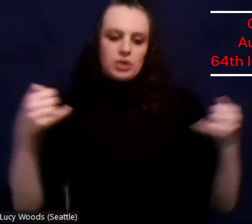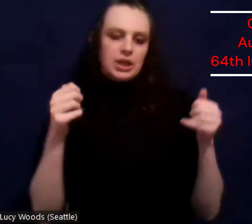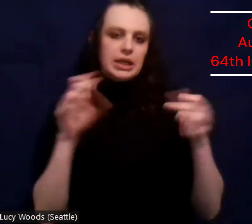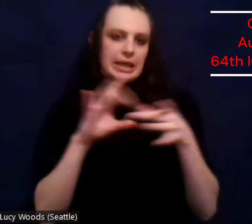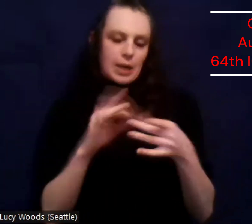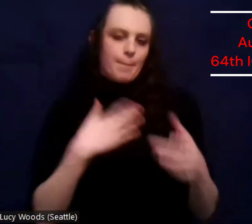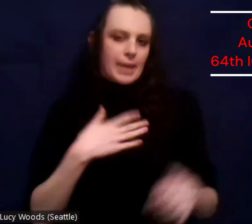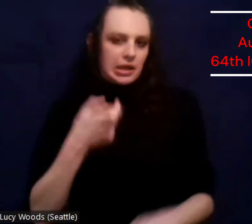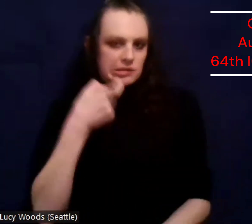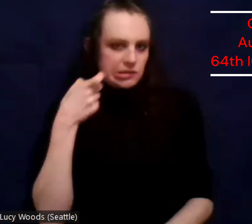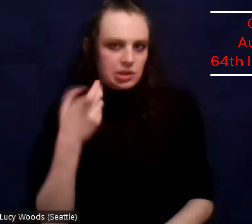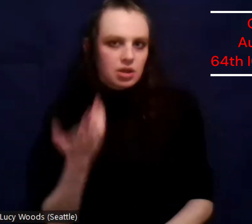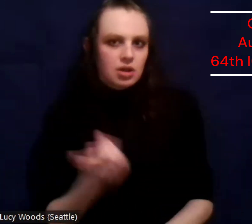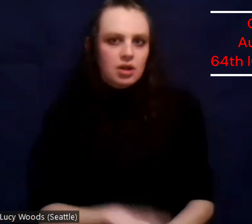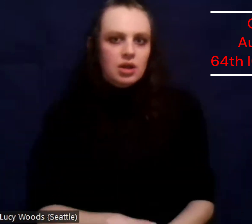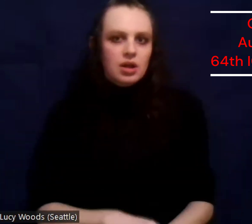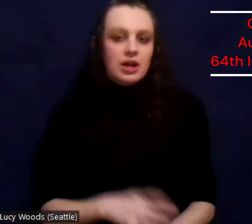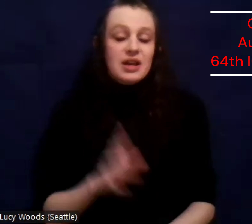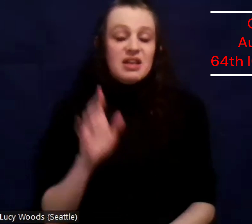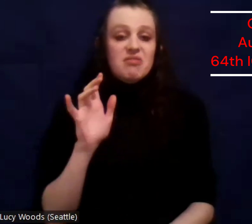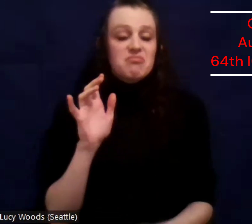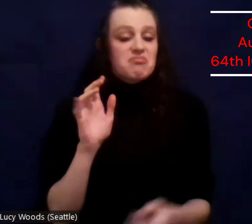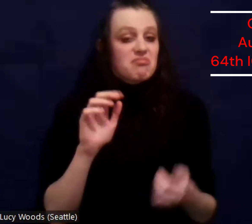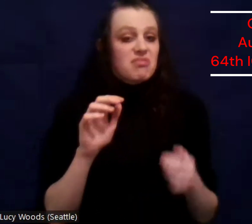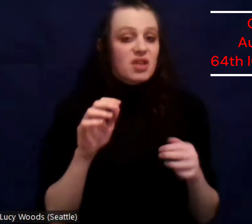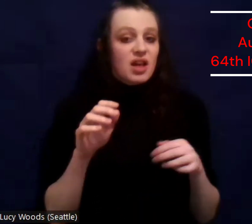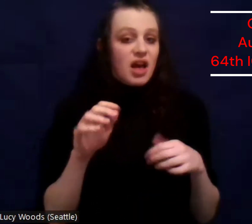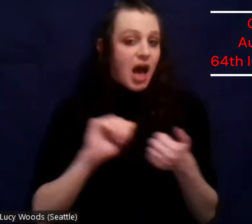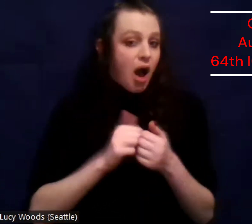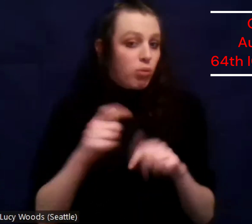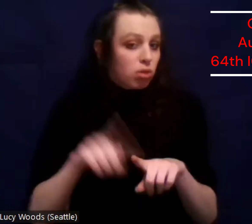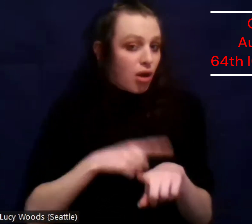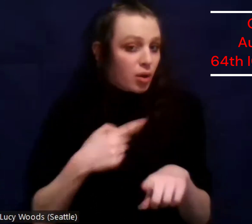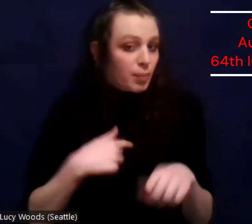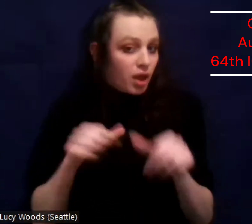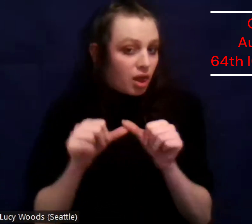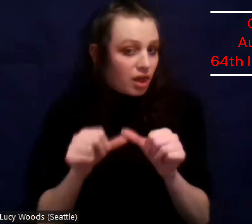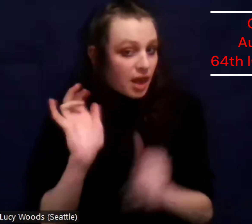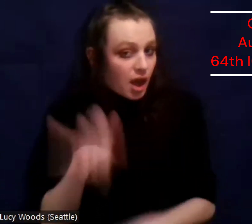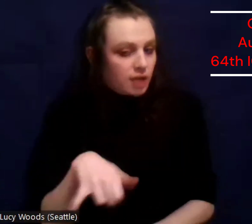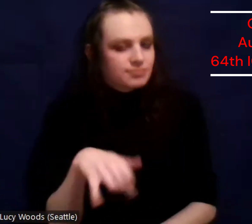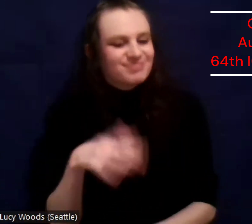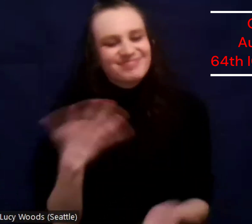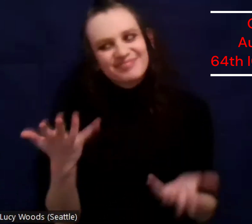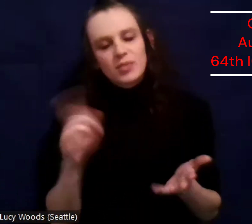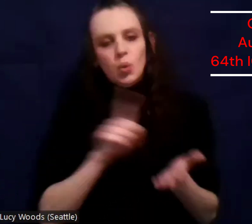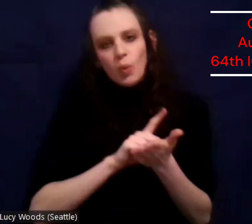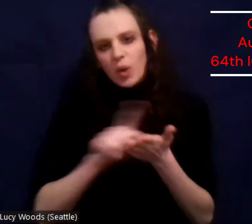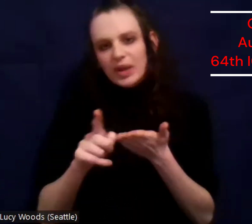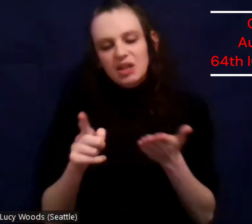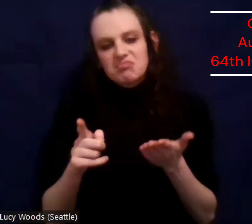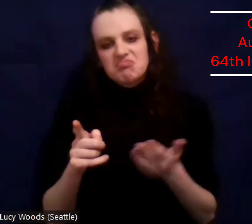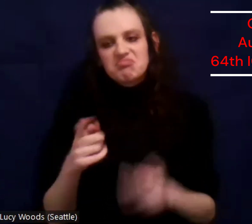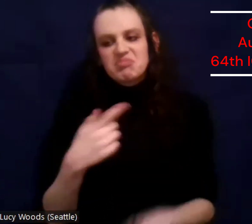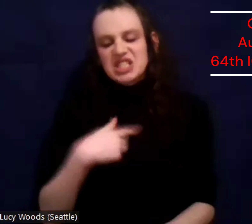that probably lasted for that 1 week until I just said fuck it,